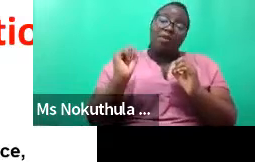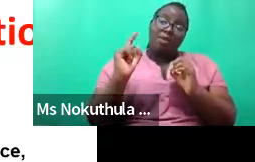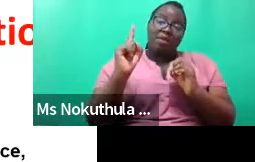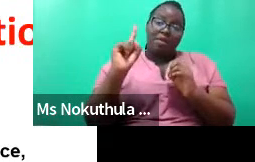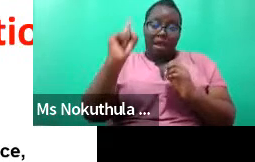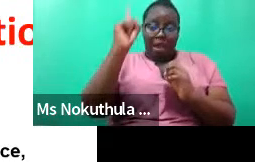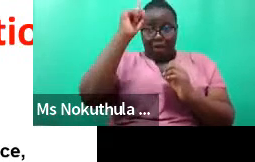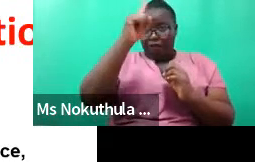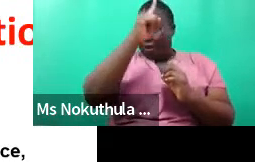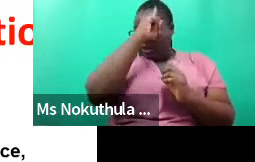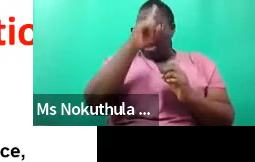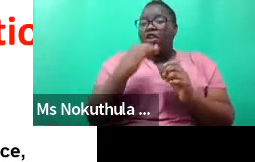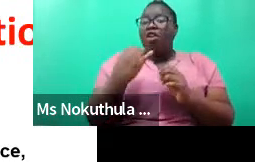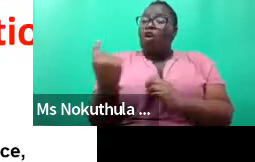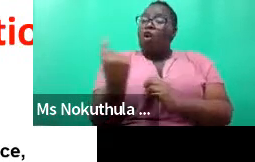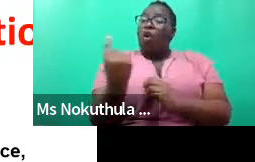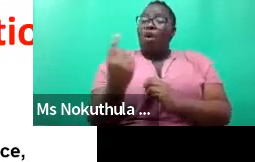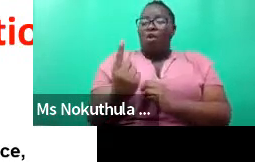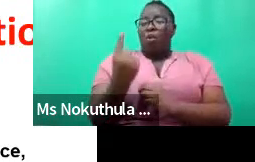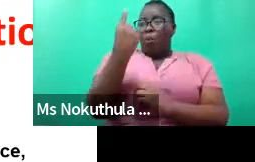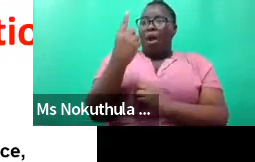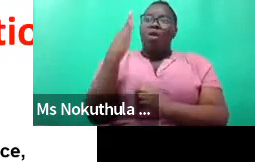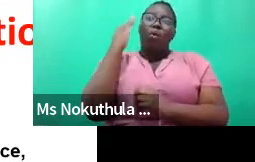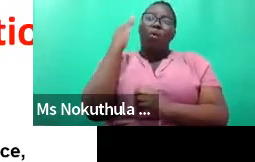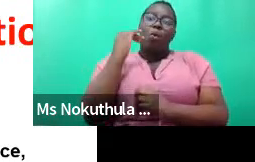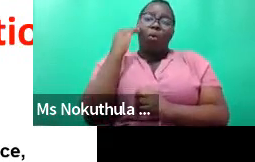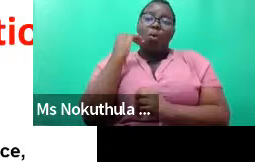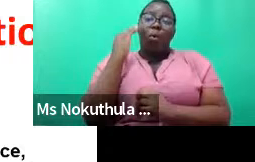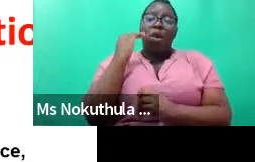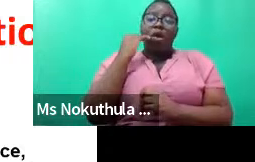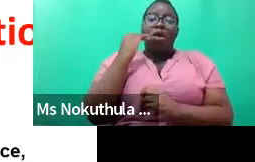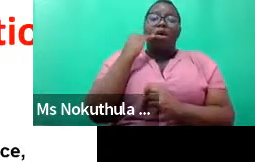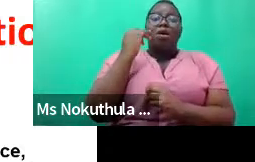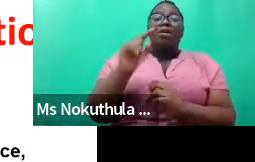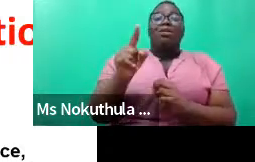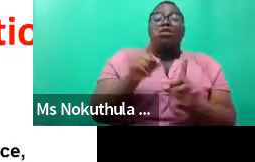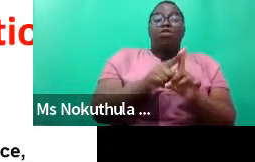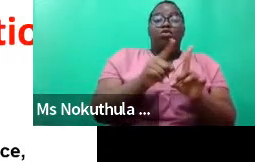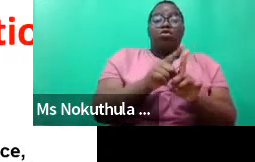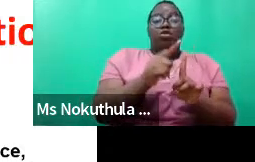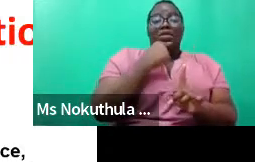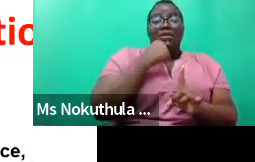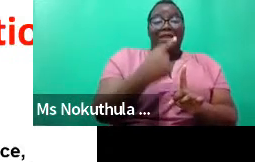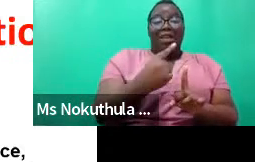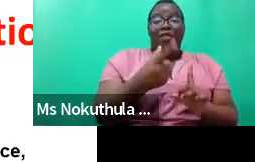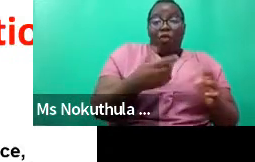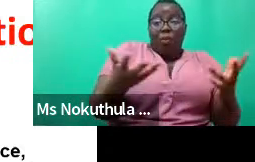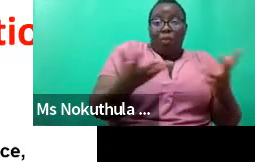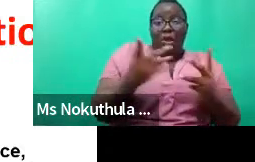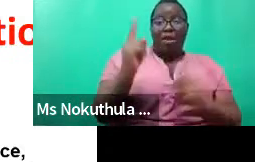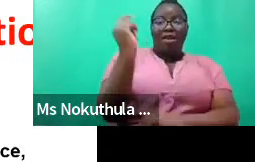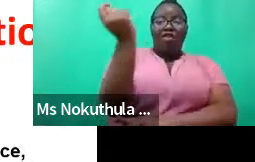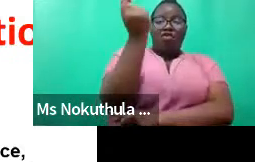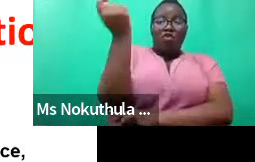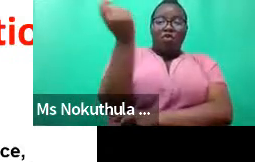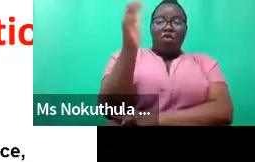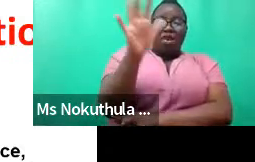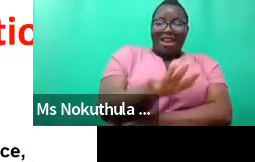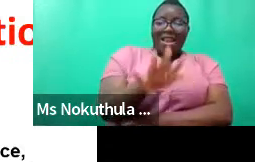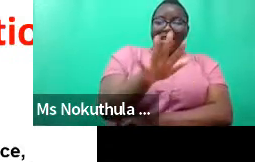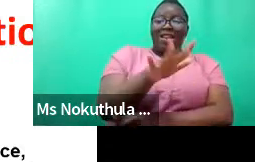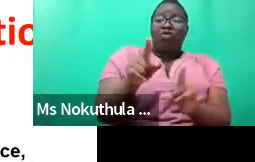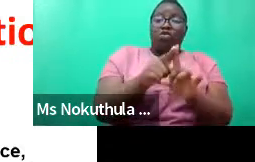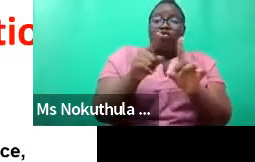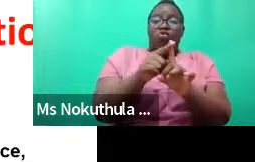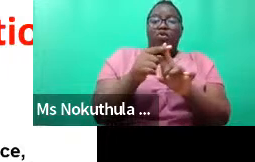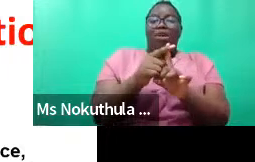white. So most of the Black African stated that they are from rural areas and where there is a poor internet